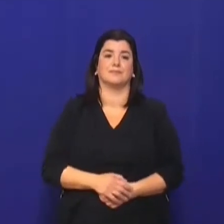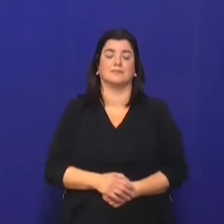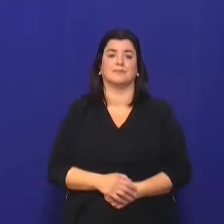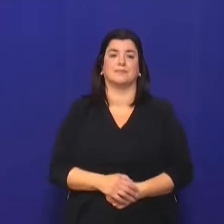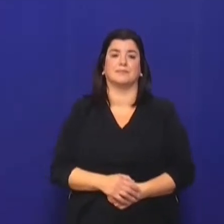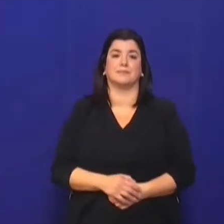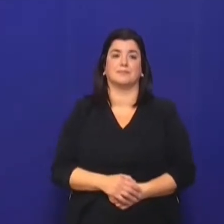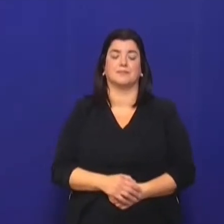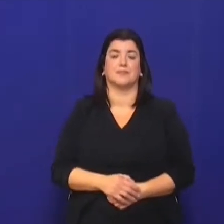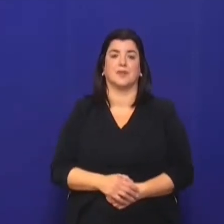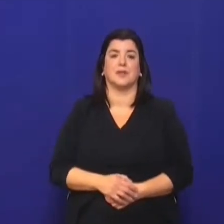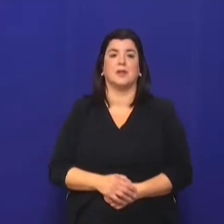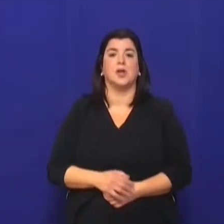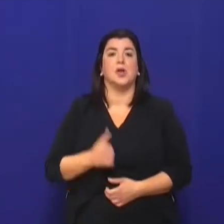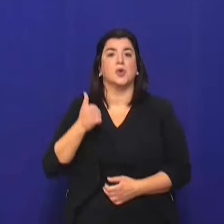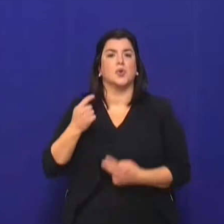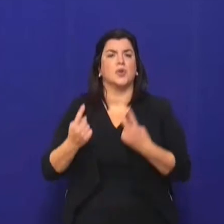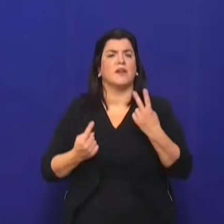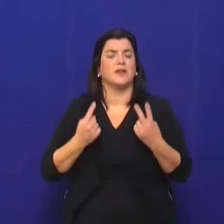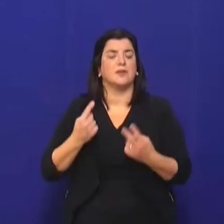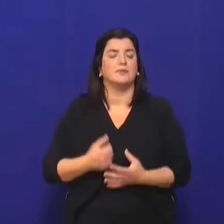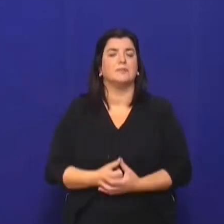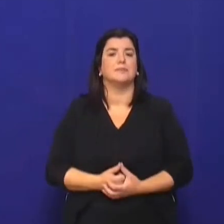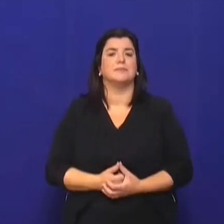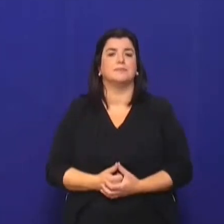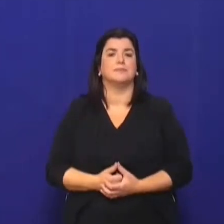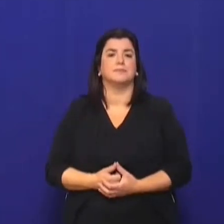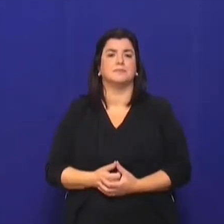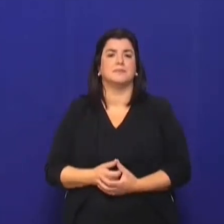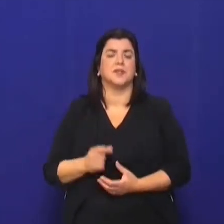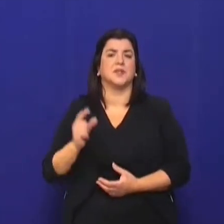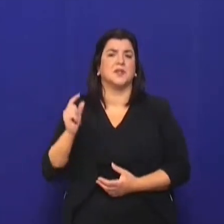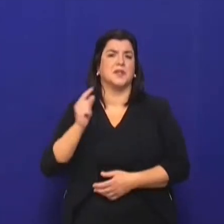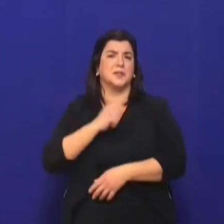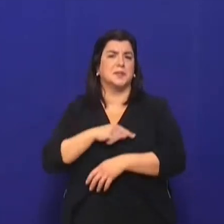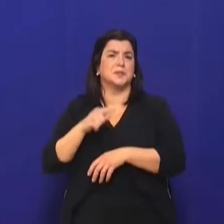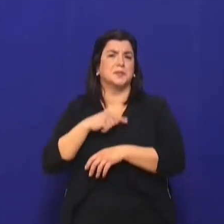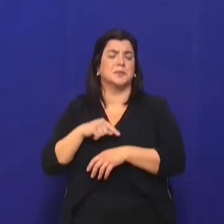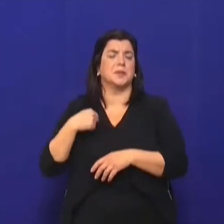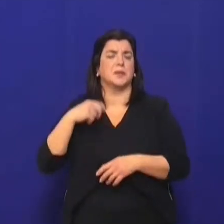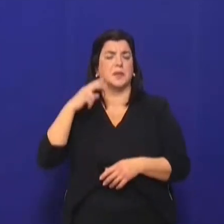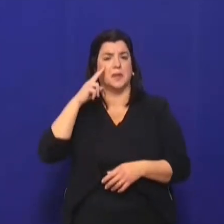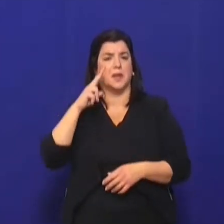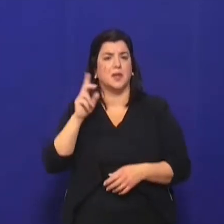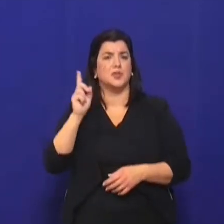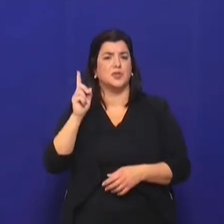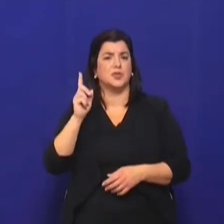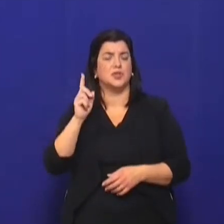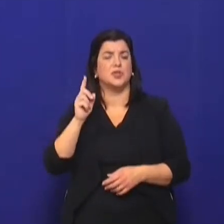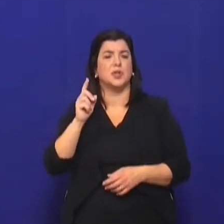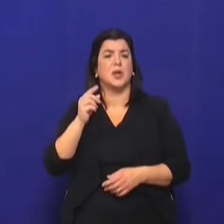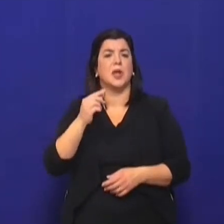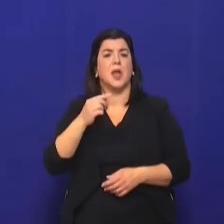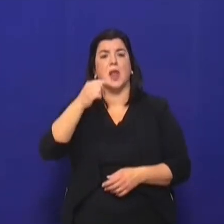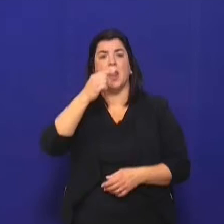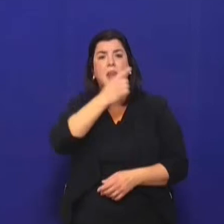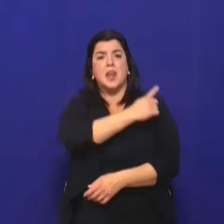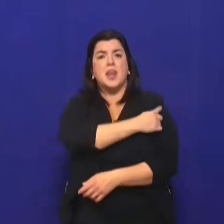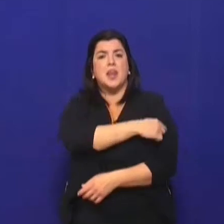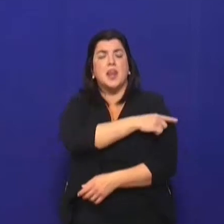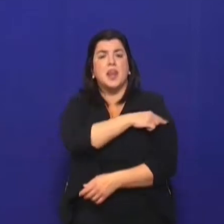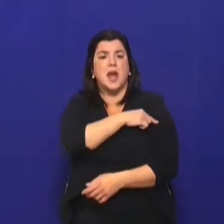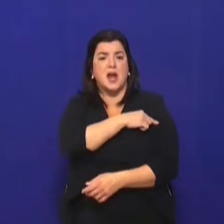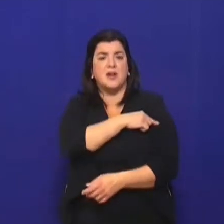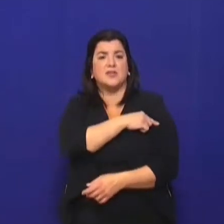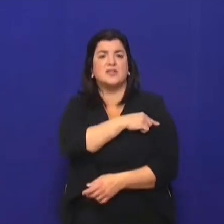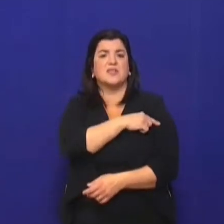Hi, Professor Gawci, good afternoon. Over the past weeks, we had recent incidents where staff nurses and hospitals said that the vaccination process